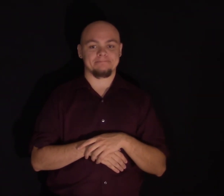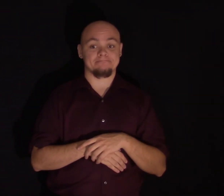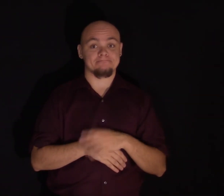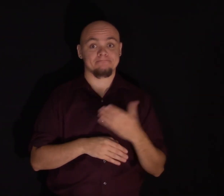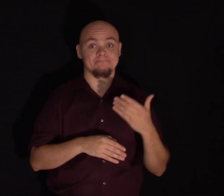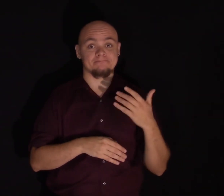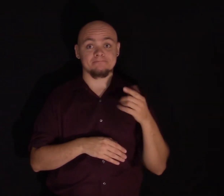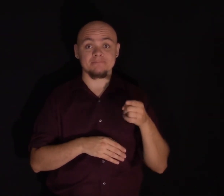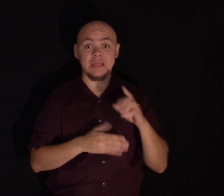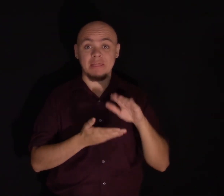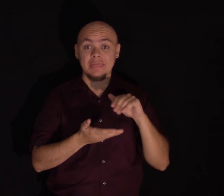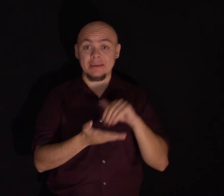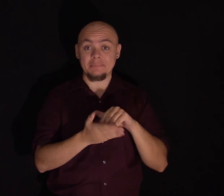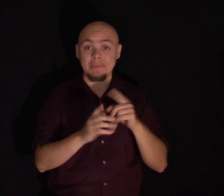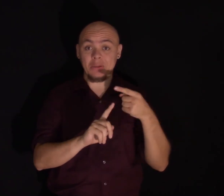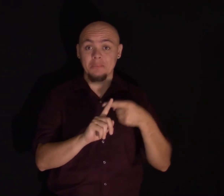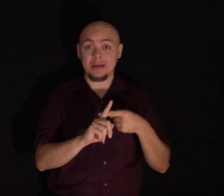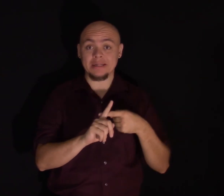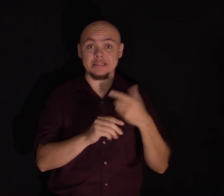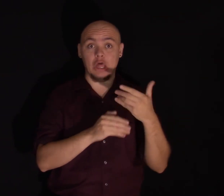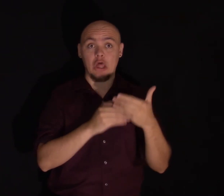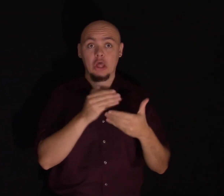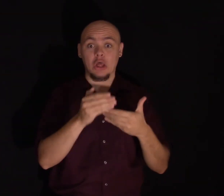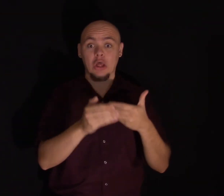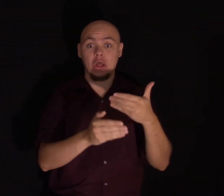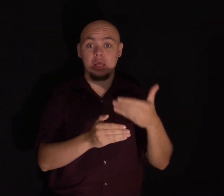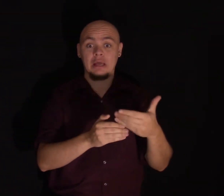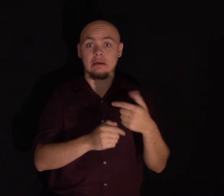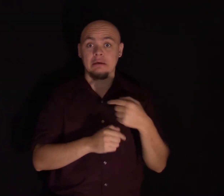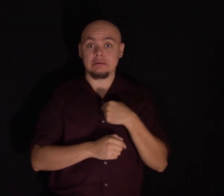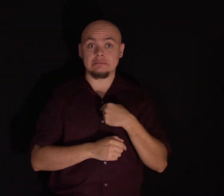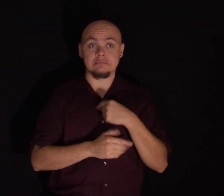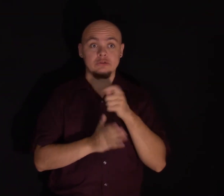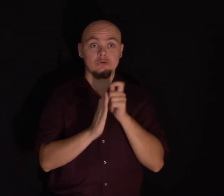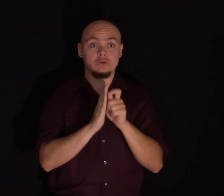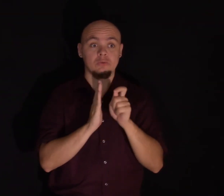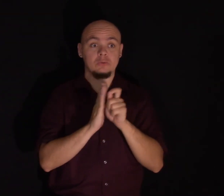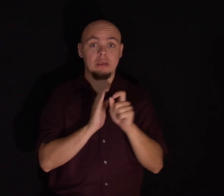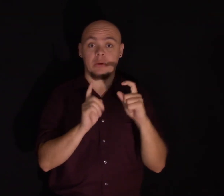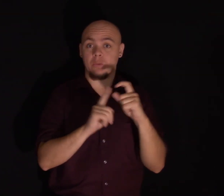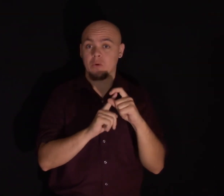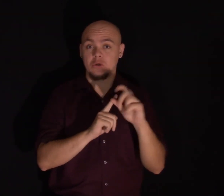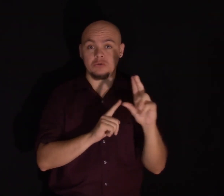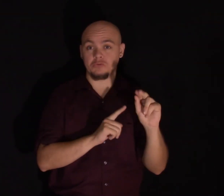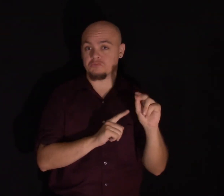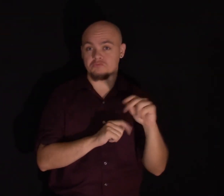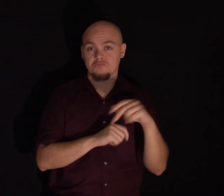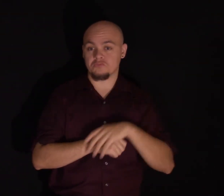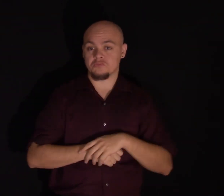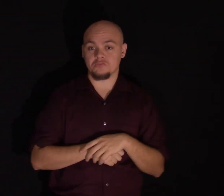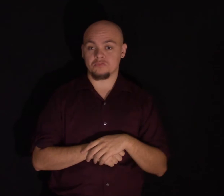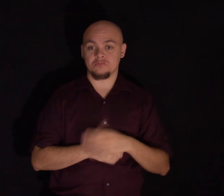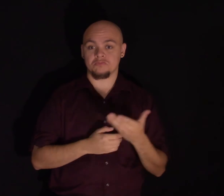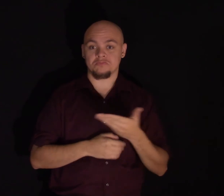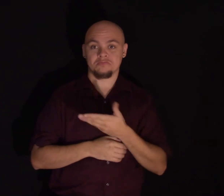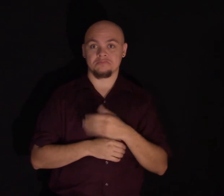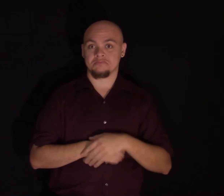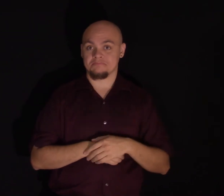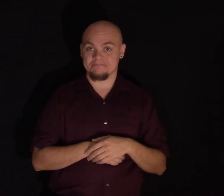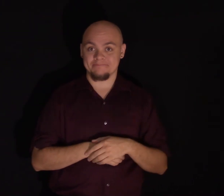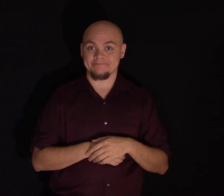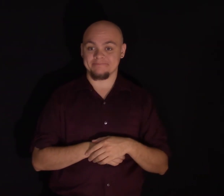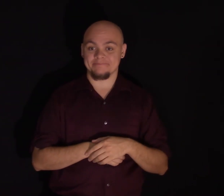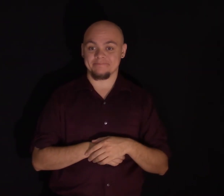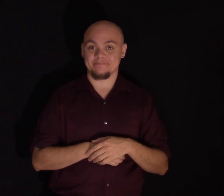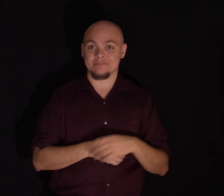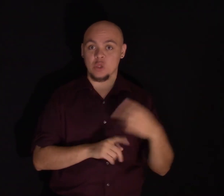but then those middle months actually went by and i didn't really write words and so we were here and